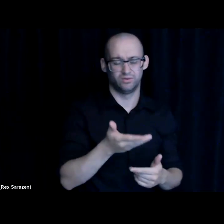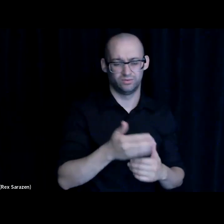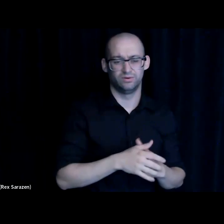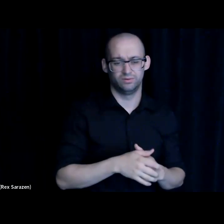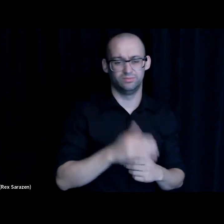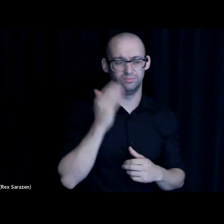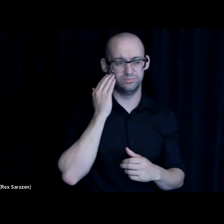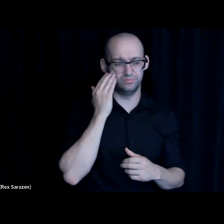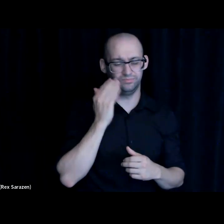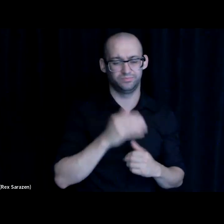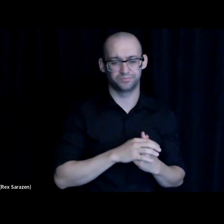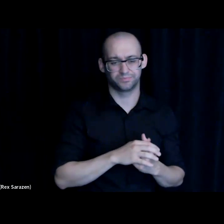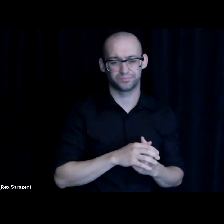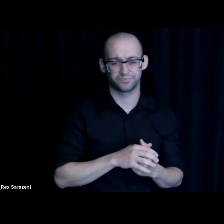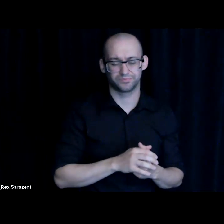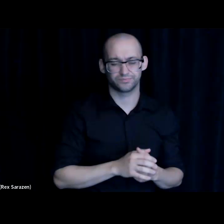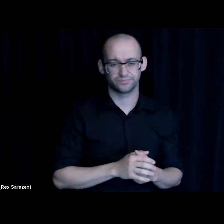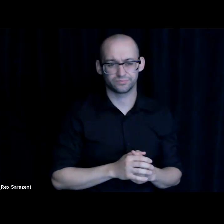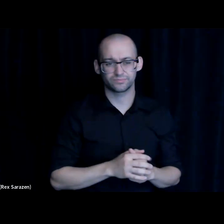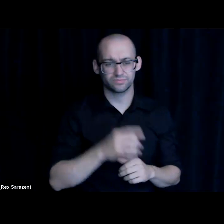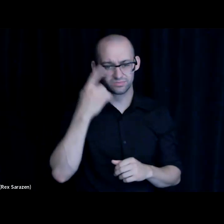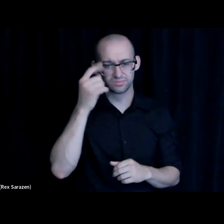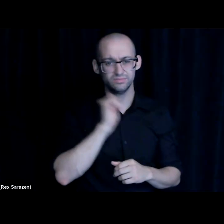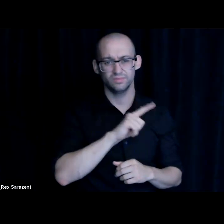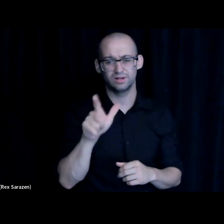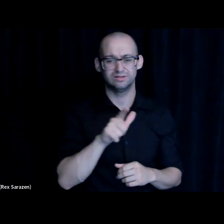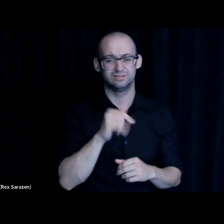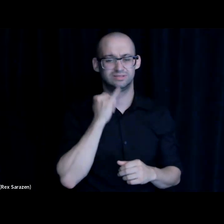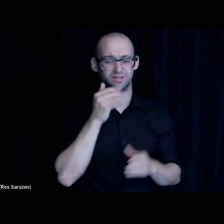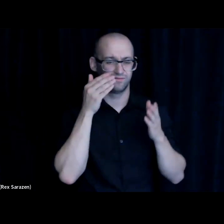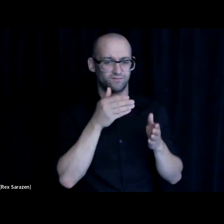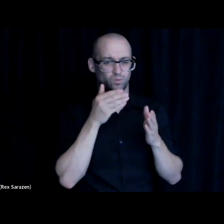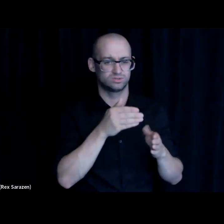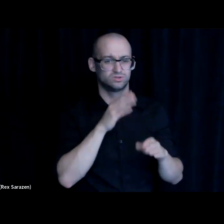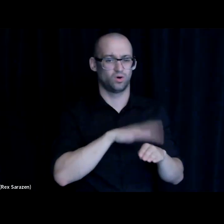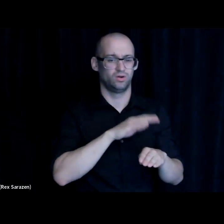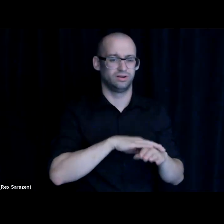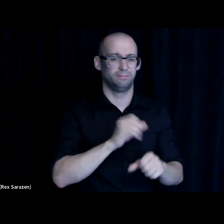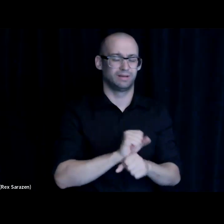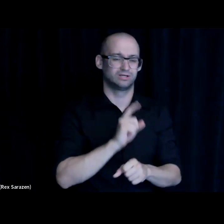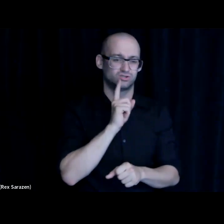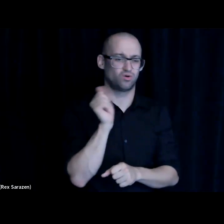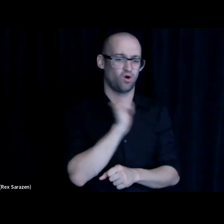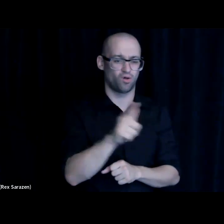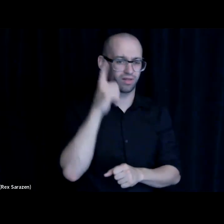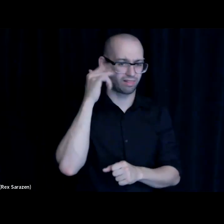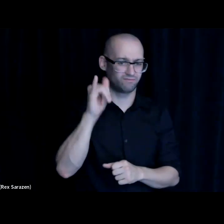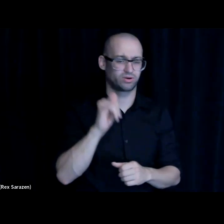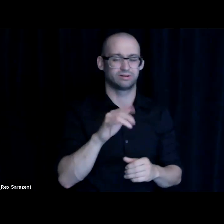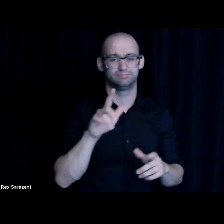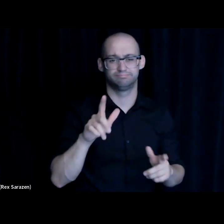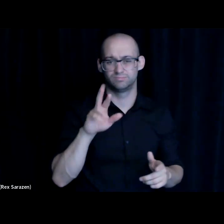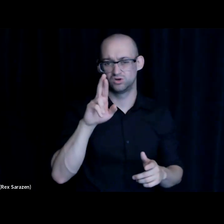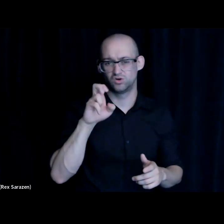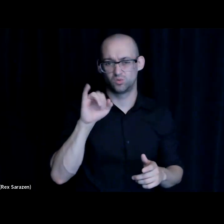that Broadband for All is really focusing on ensuring that all California residents have access